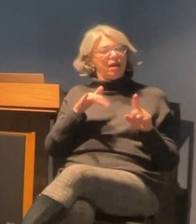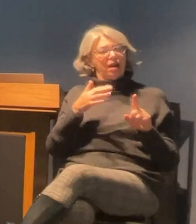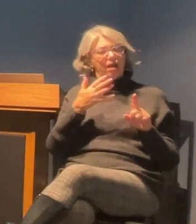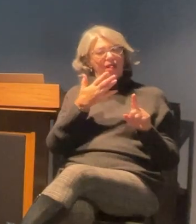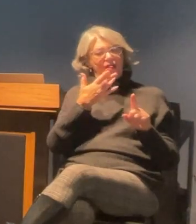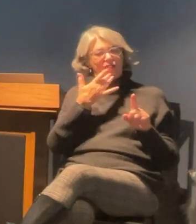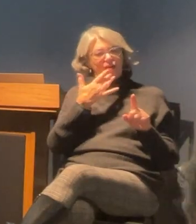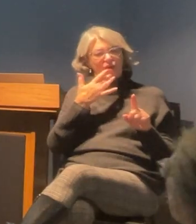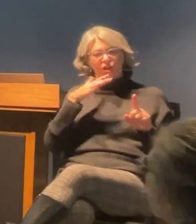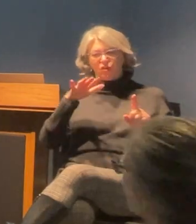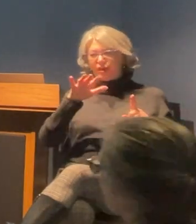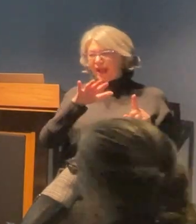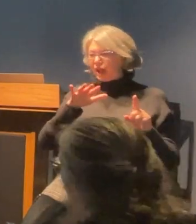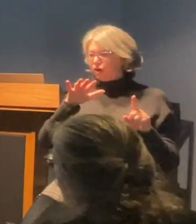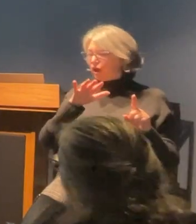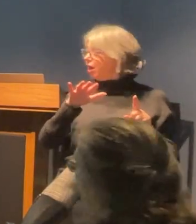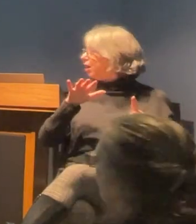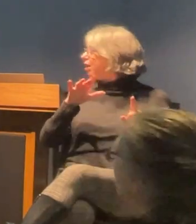colored area